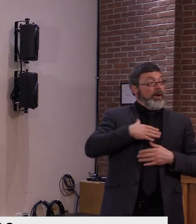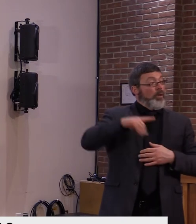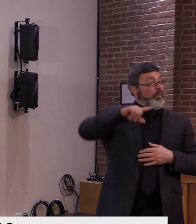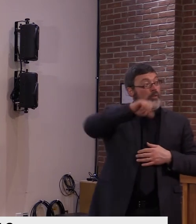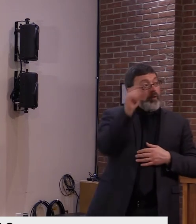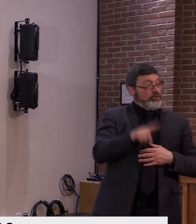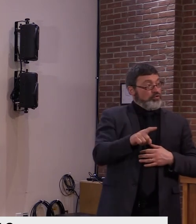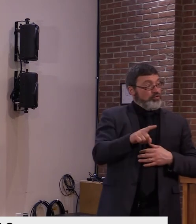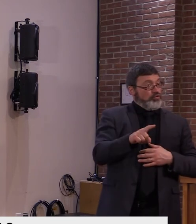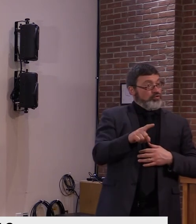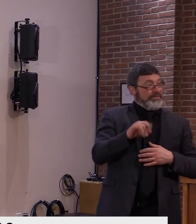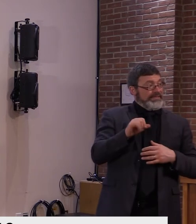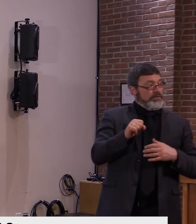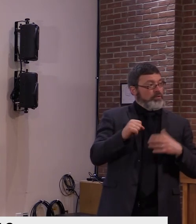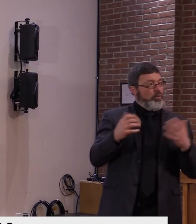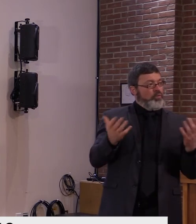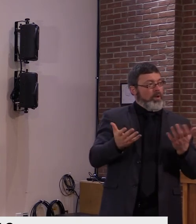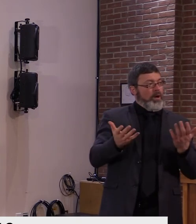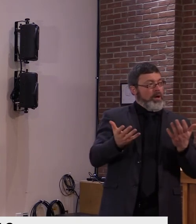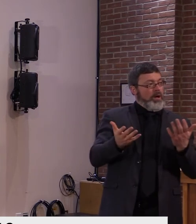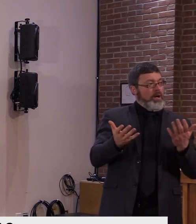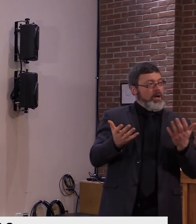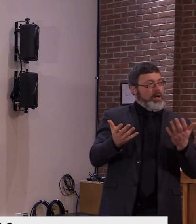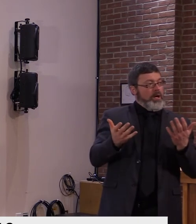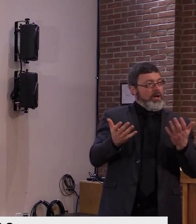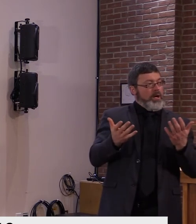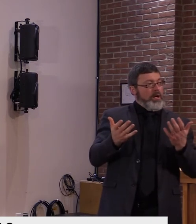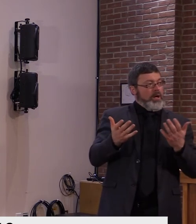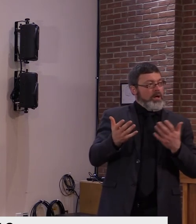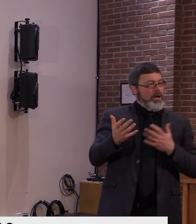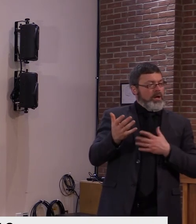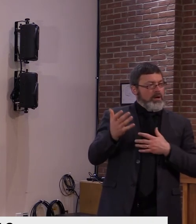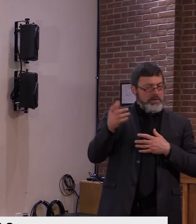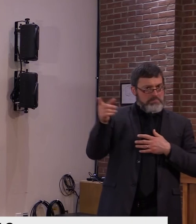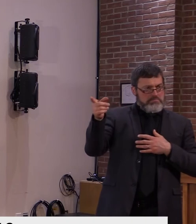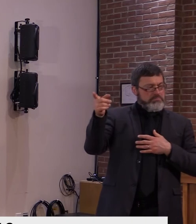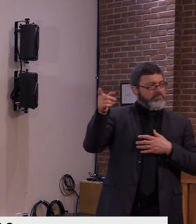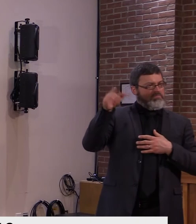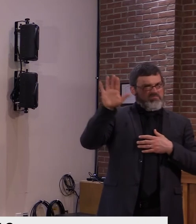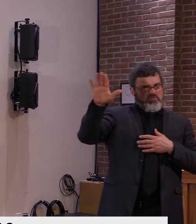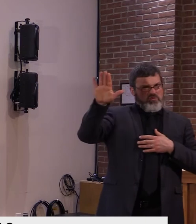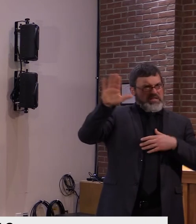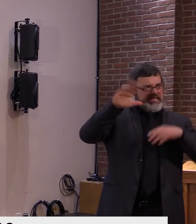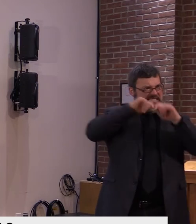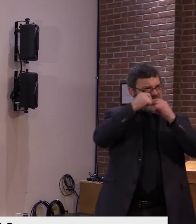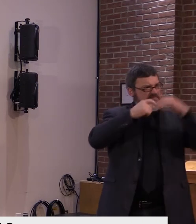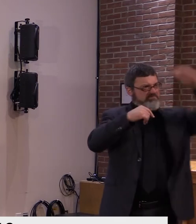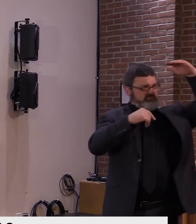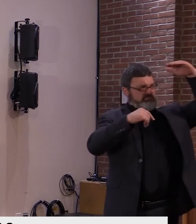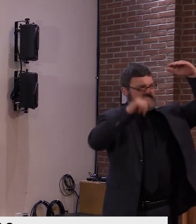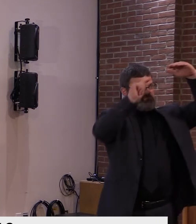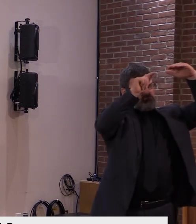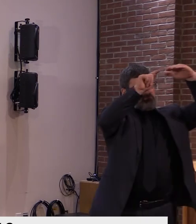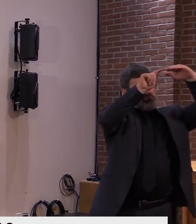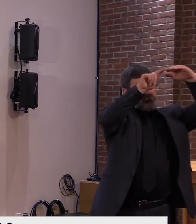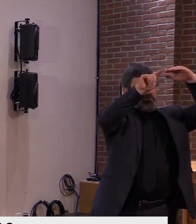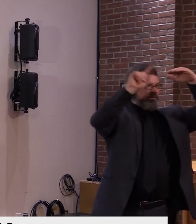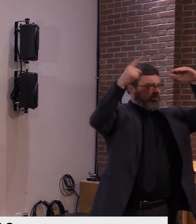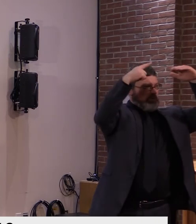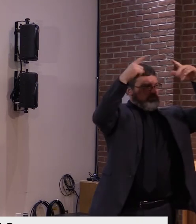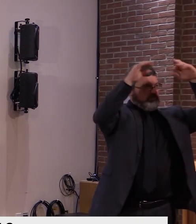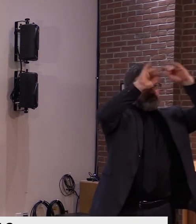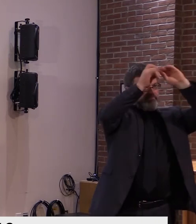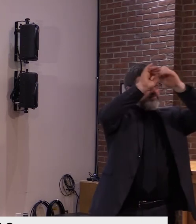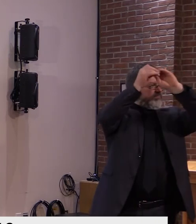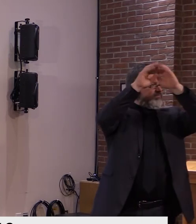from the top team. And in that light, my question is this two-part question. There was a story recently about